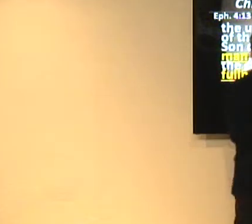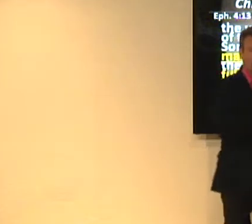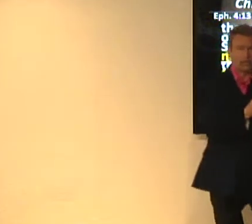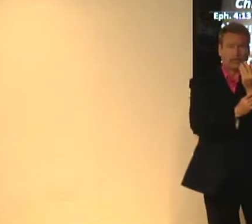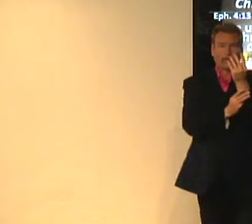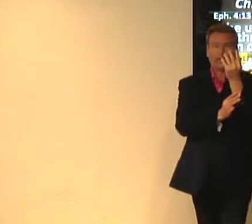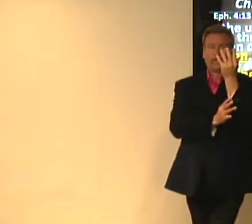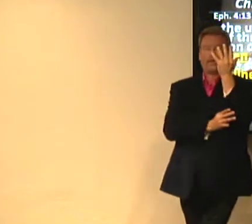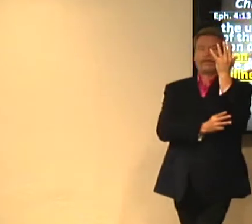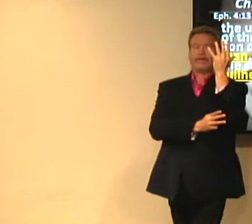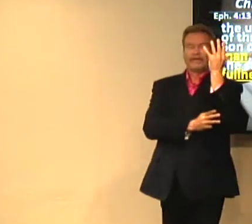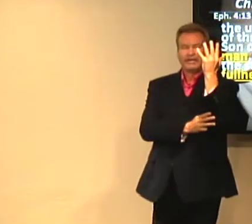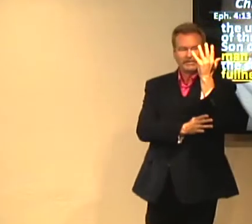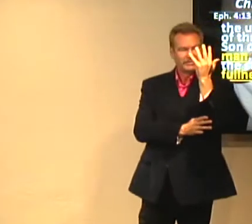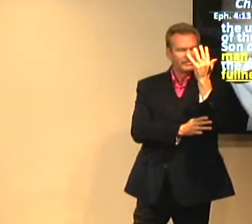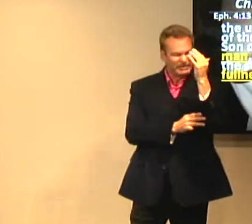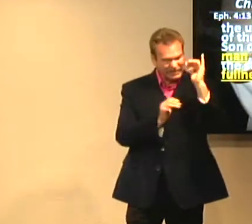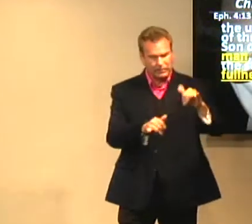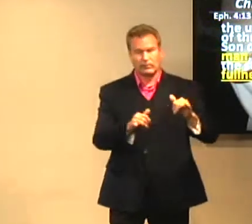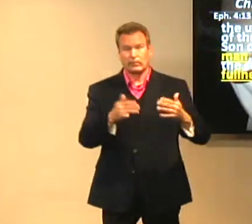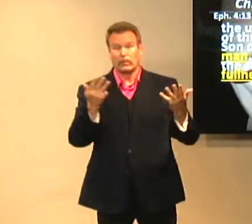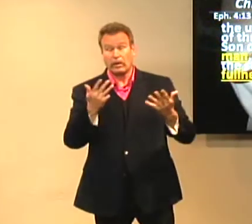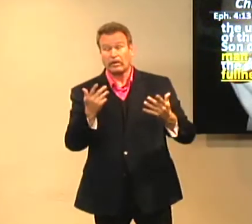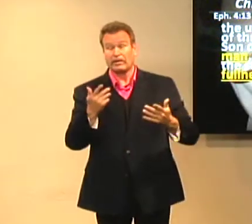Just like that little plant would grow up into a tree.